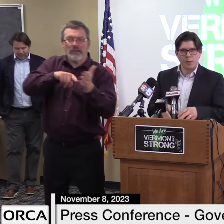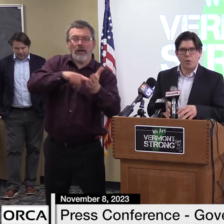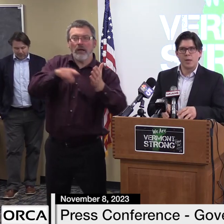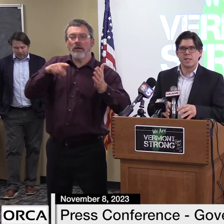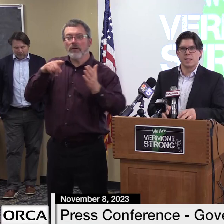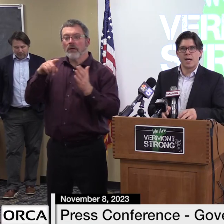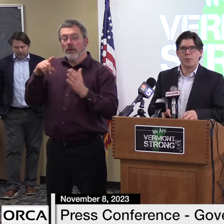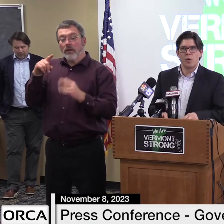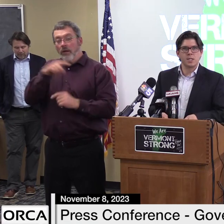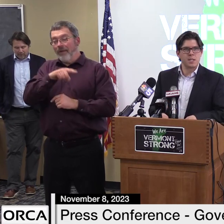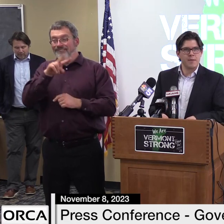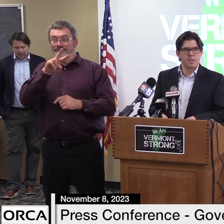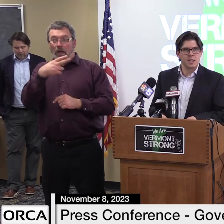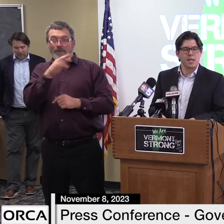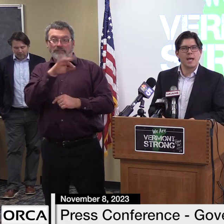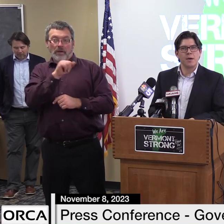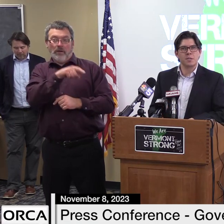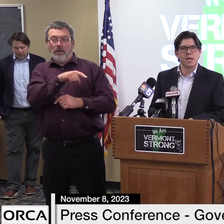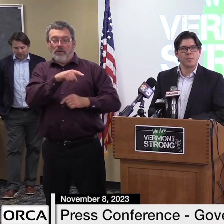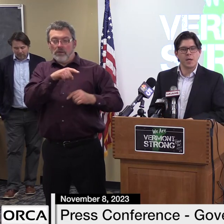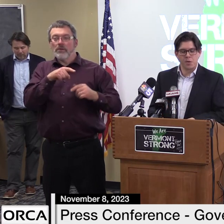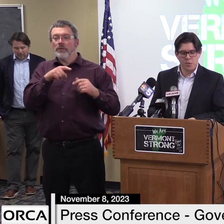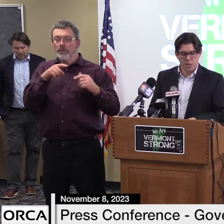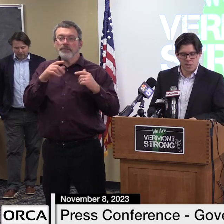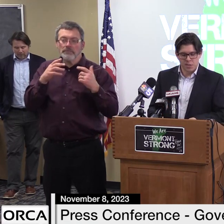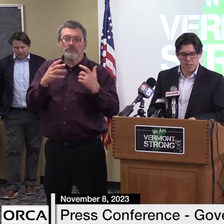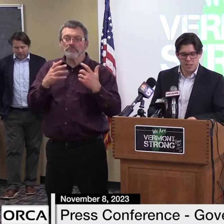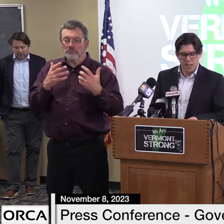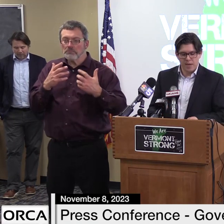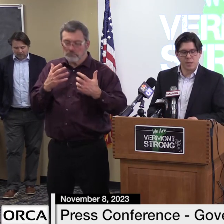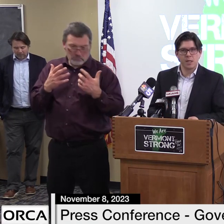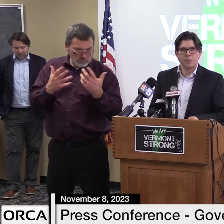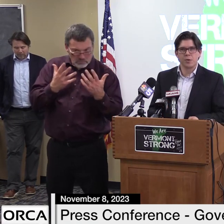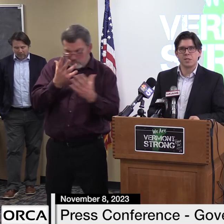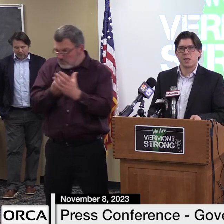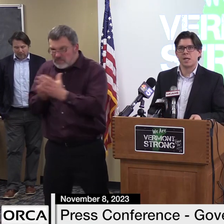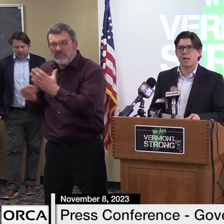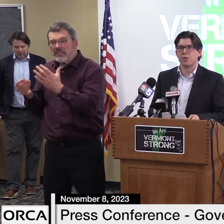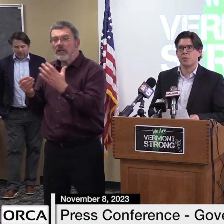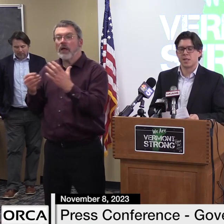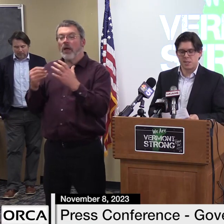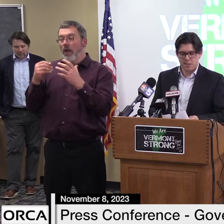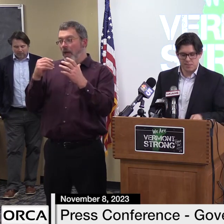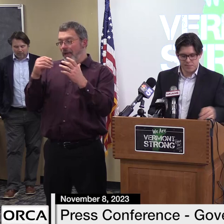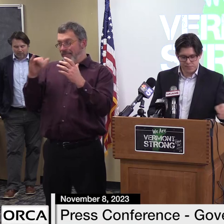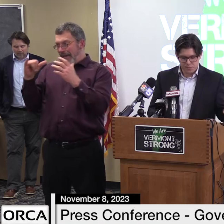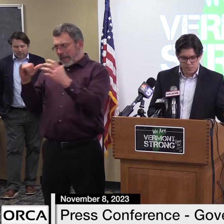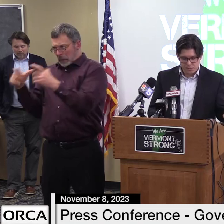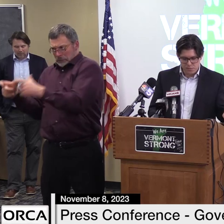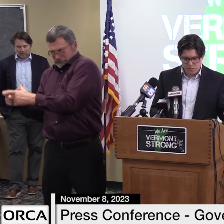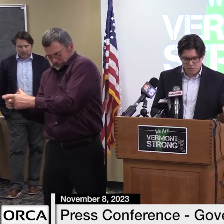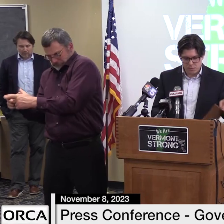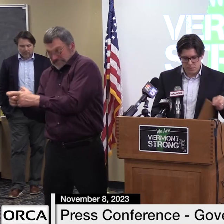This is more of a point in time. What's the deficit and how does that compare to what these units have been producing on an annual basis?